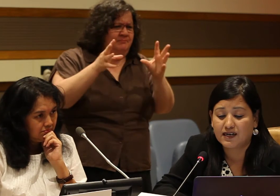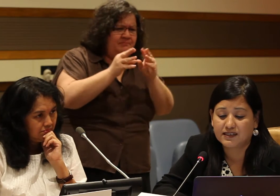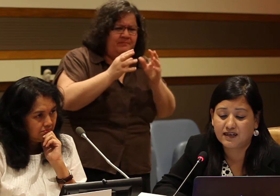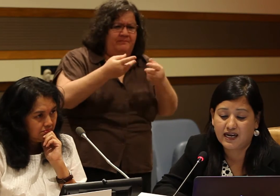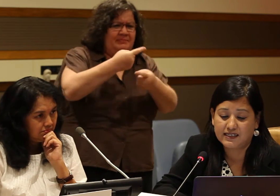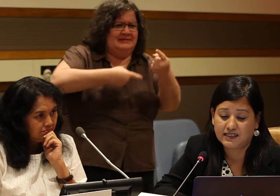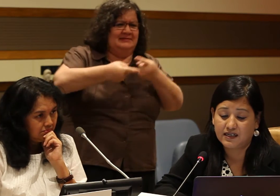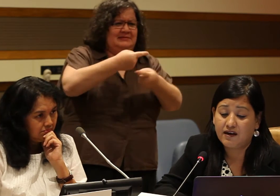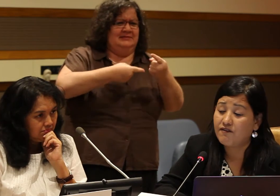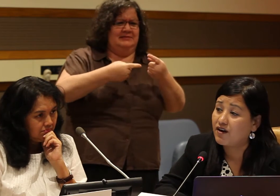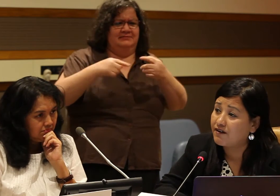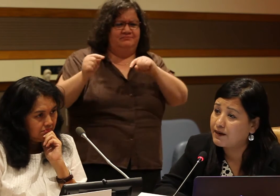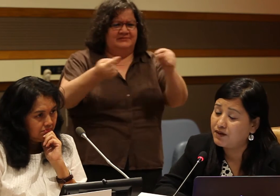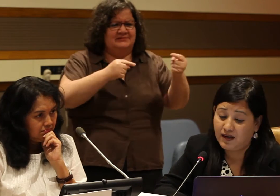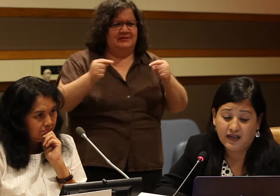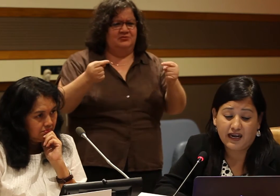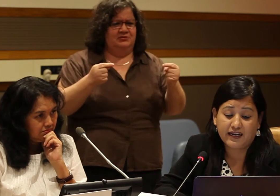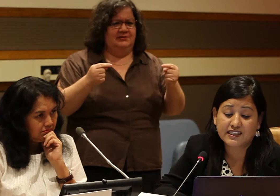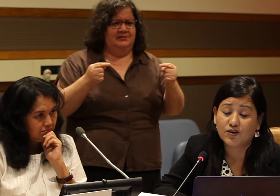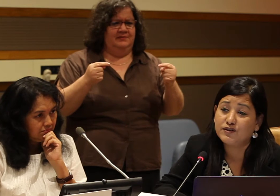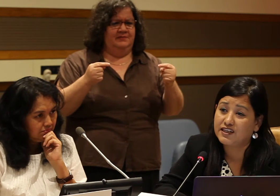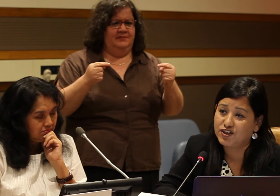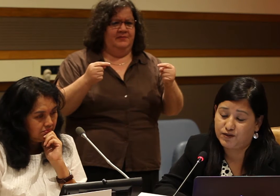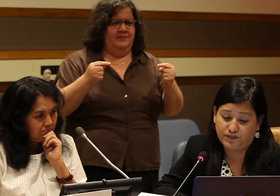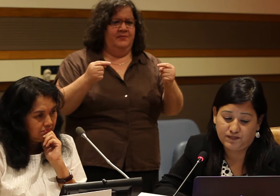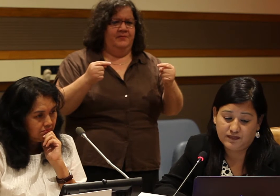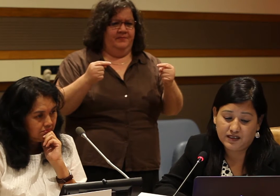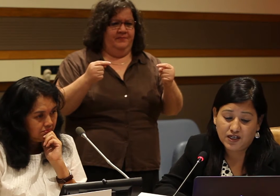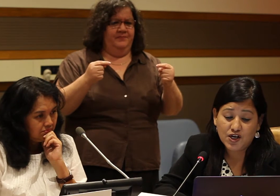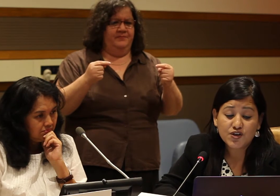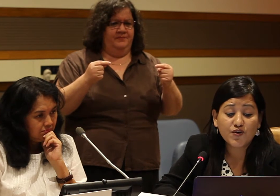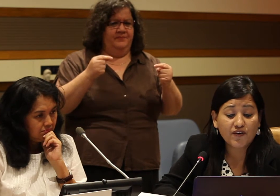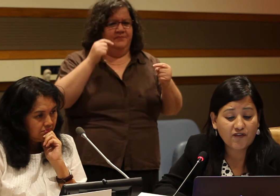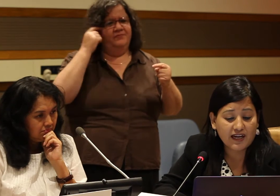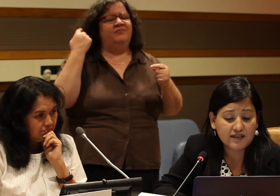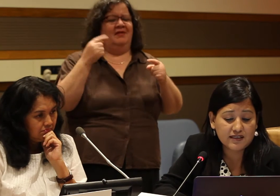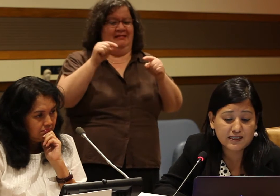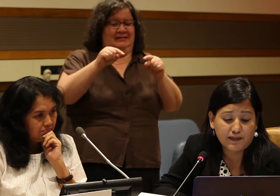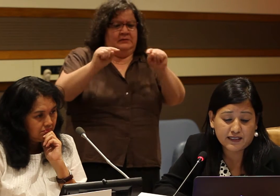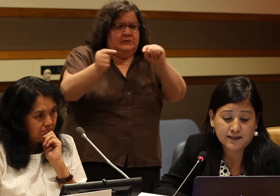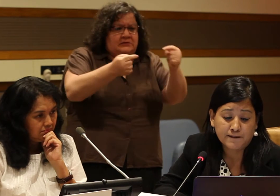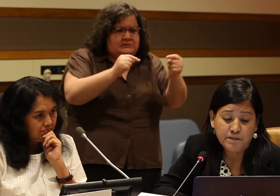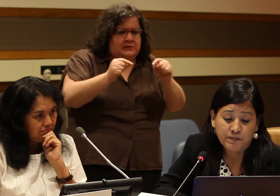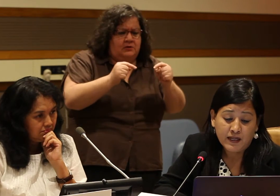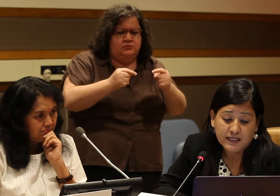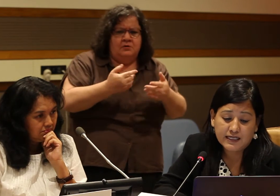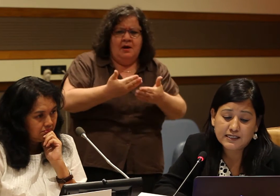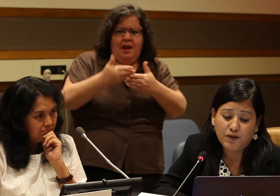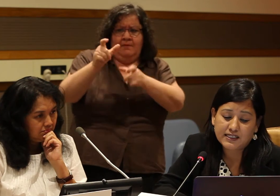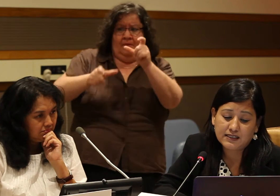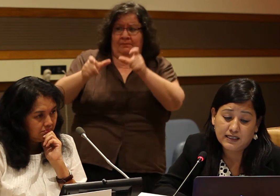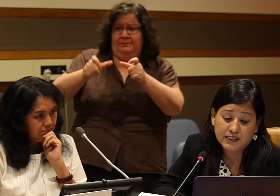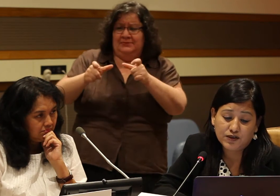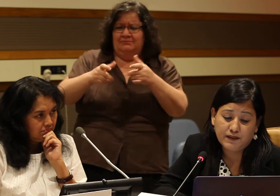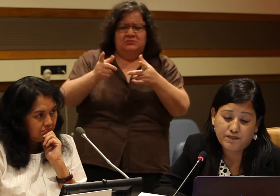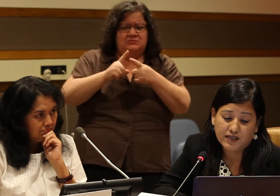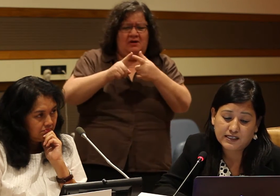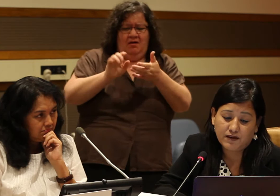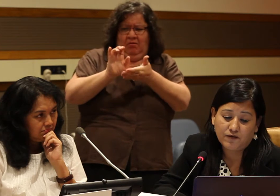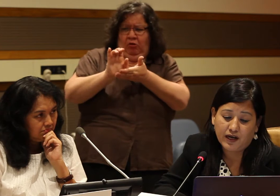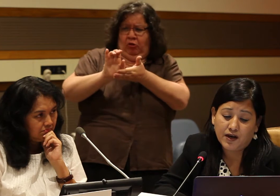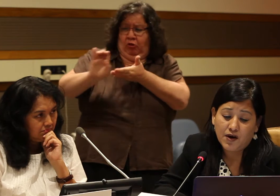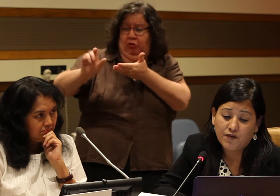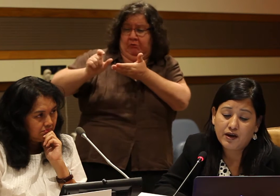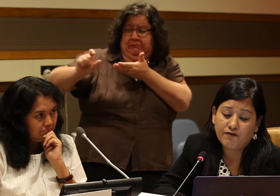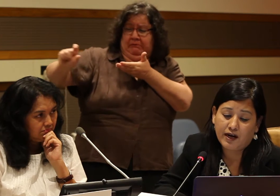most marginalized, vulnerable, and excluded group. To reflect on this matter, this would be